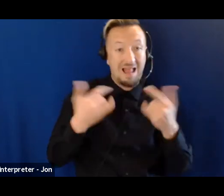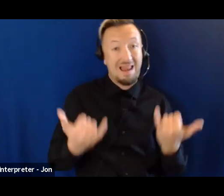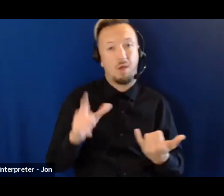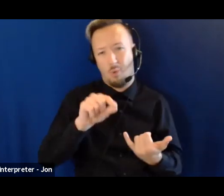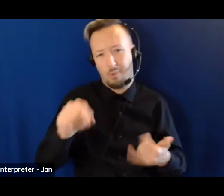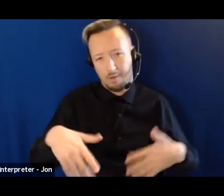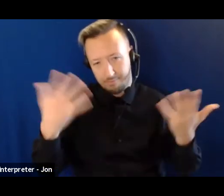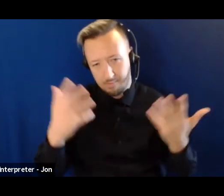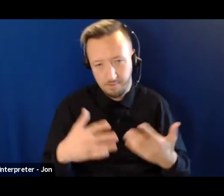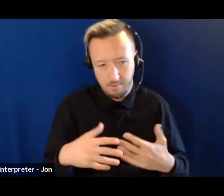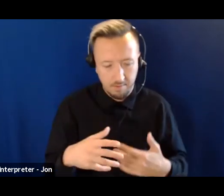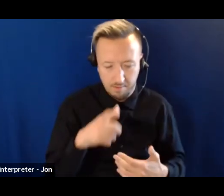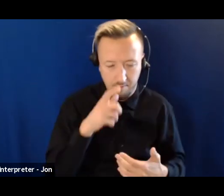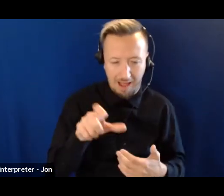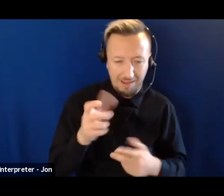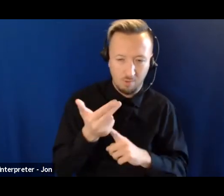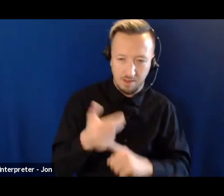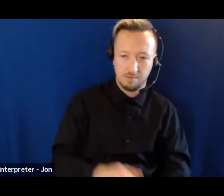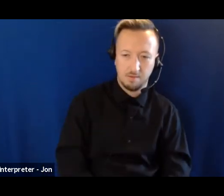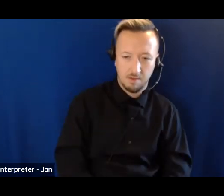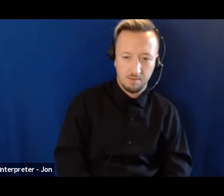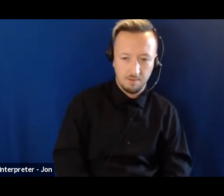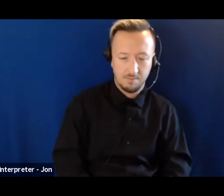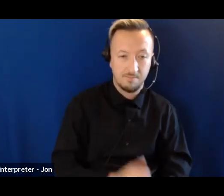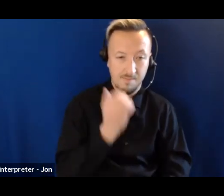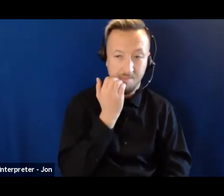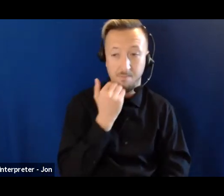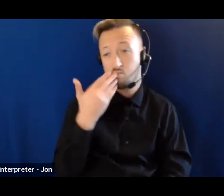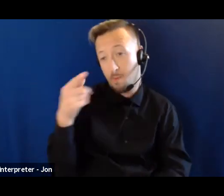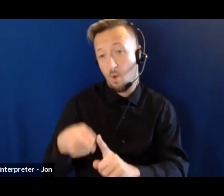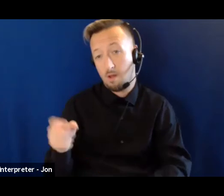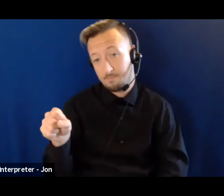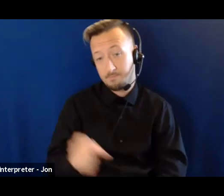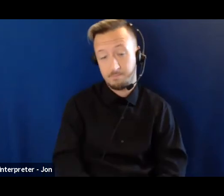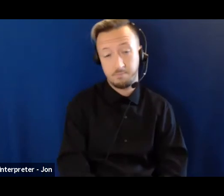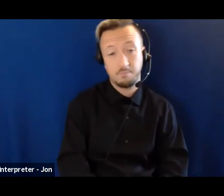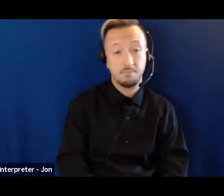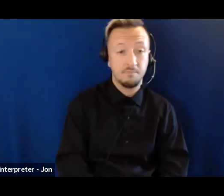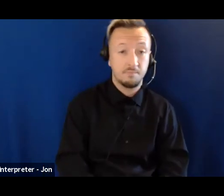it? For that, but yeah, good point on that.